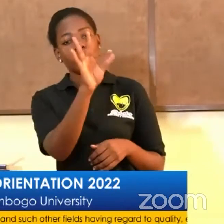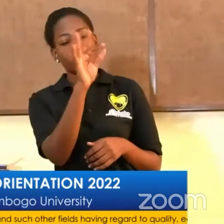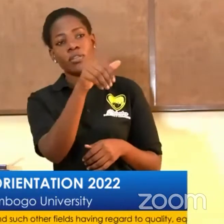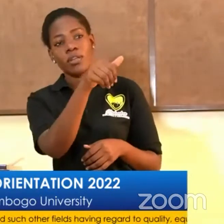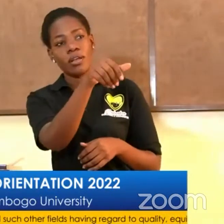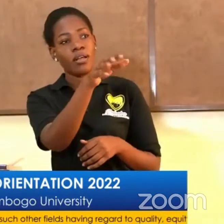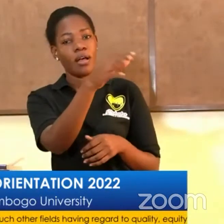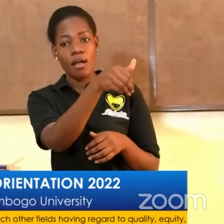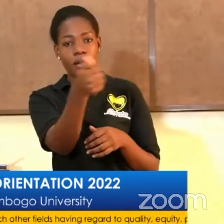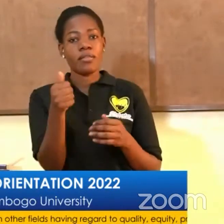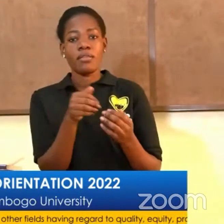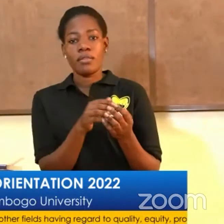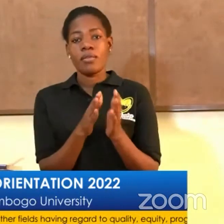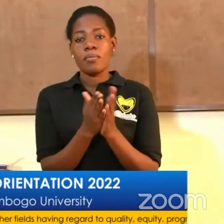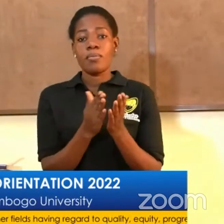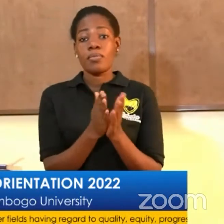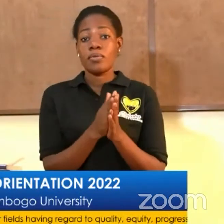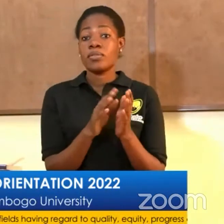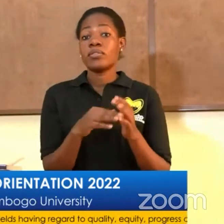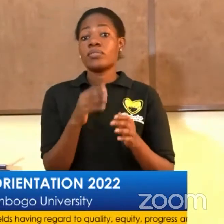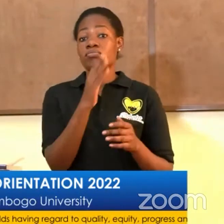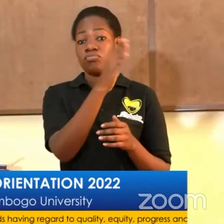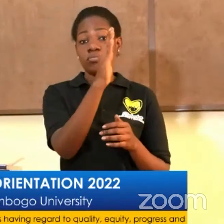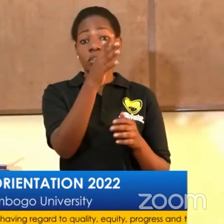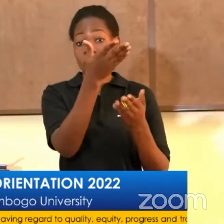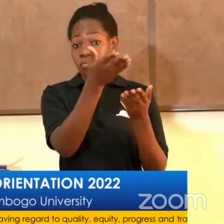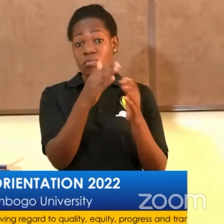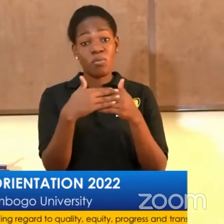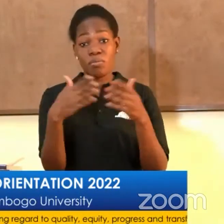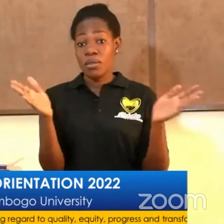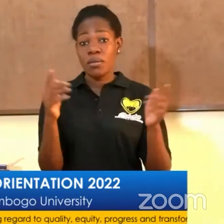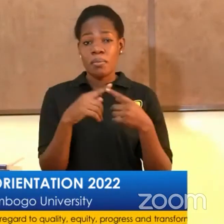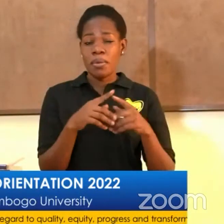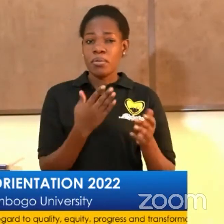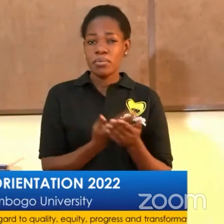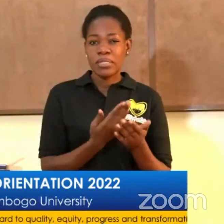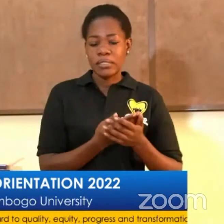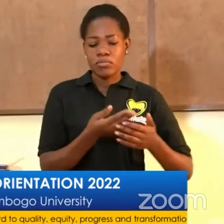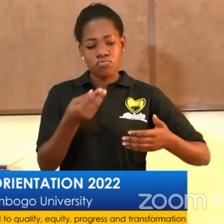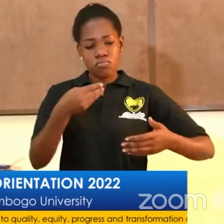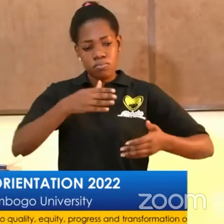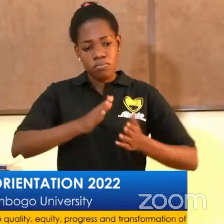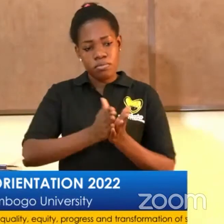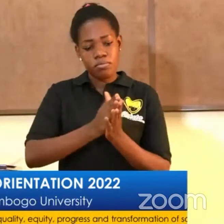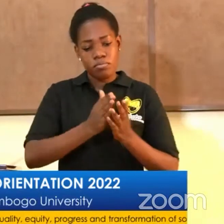open. But don't take out any book without permission.